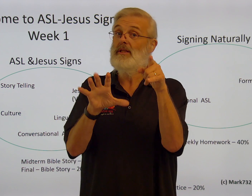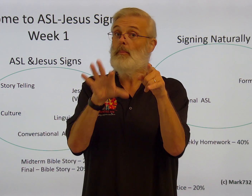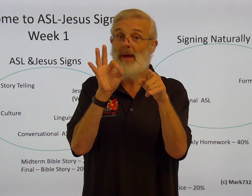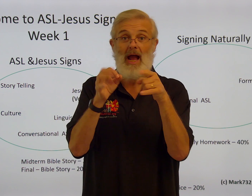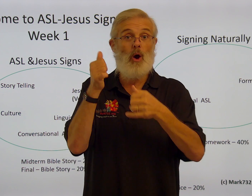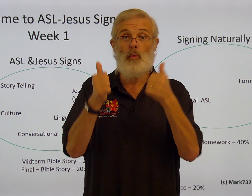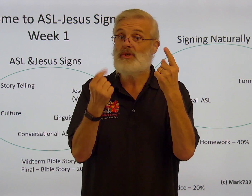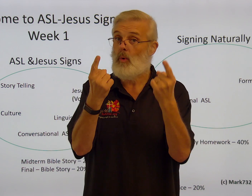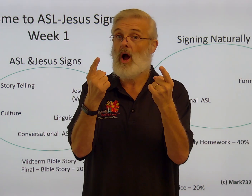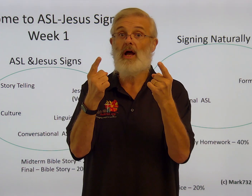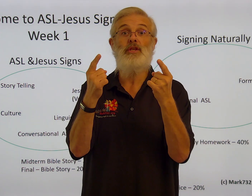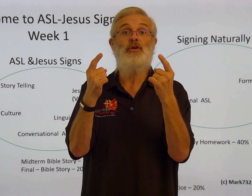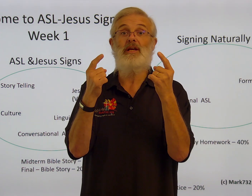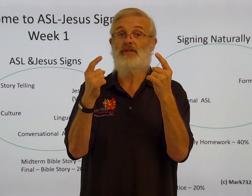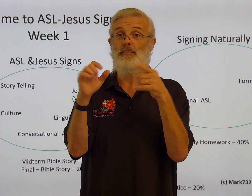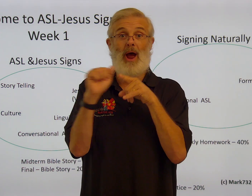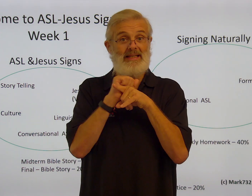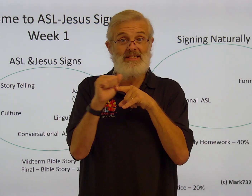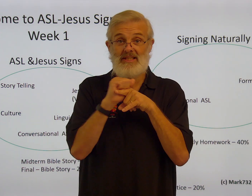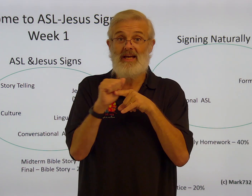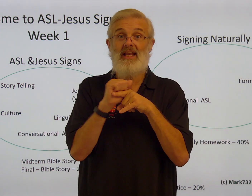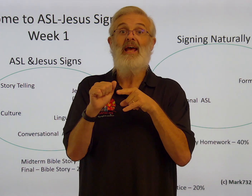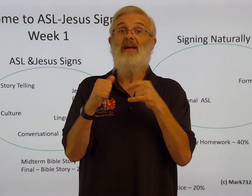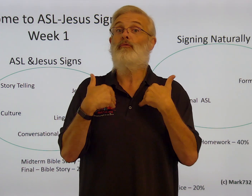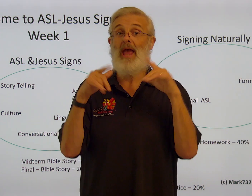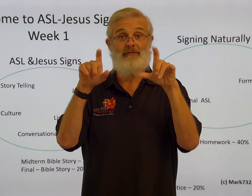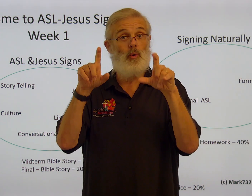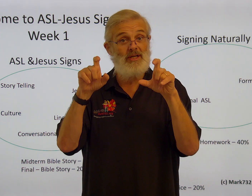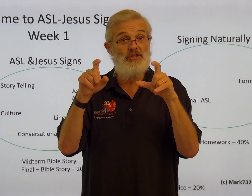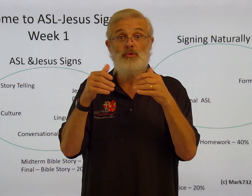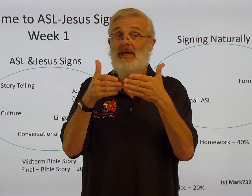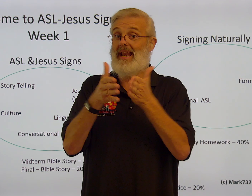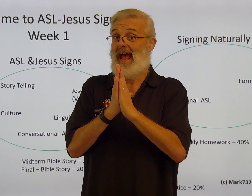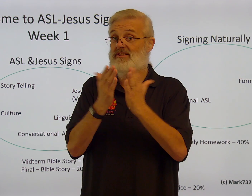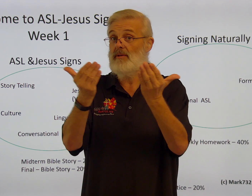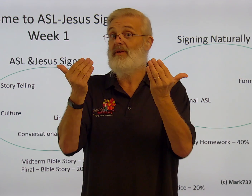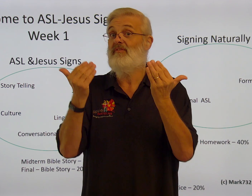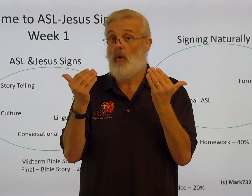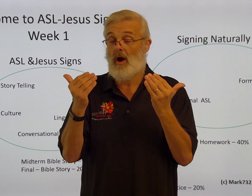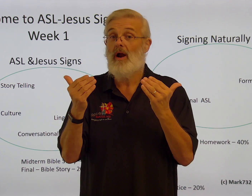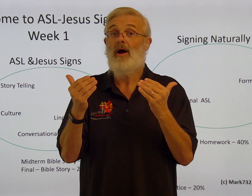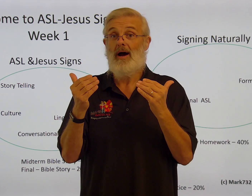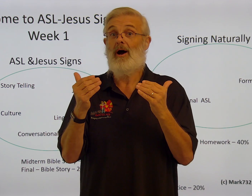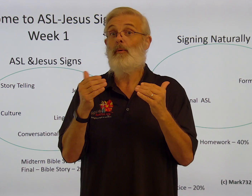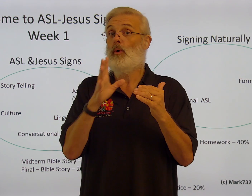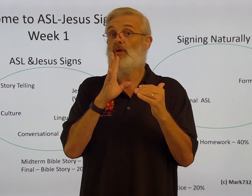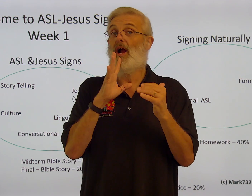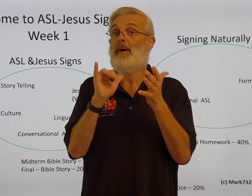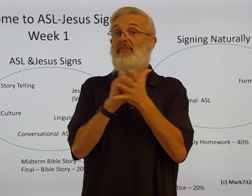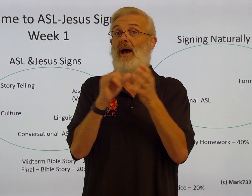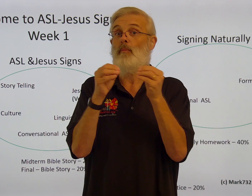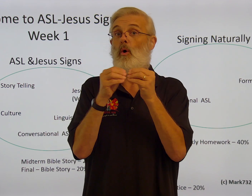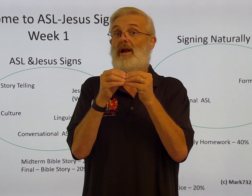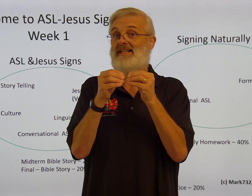pick out which one, you get to practice it. If we have questions, we can ask them before, but we'll talk about that more and explain.